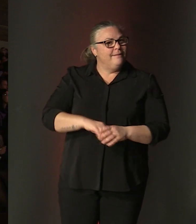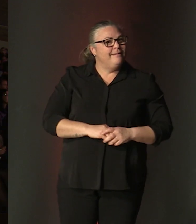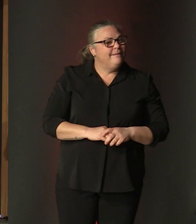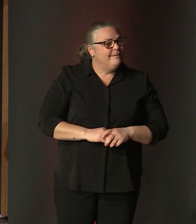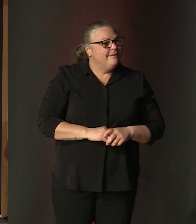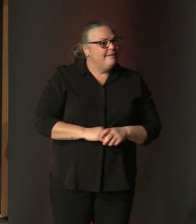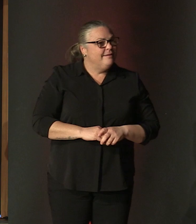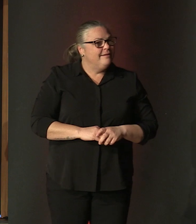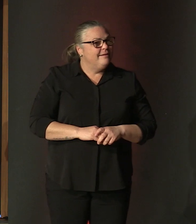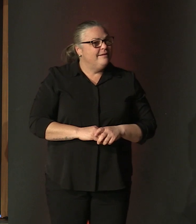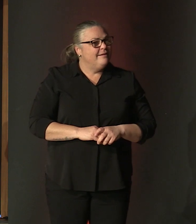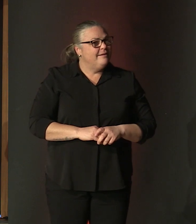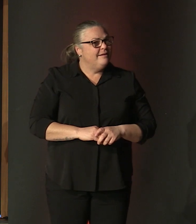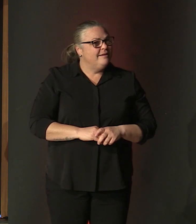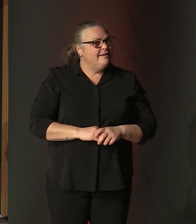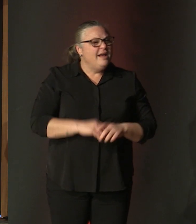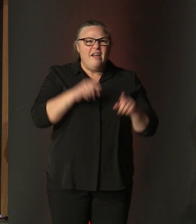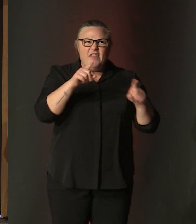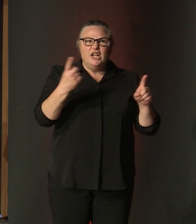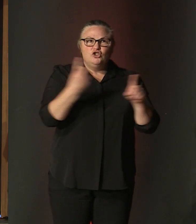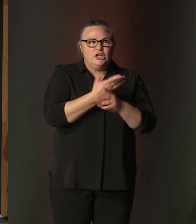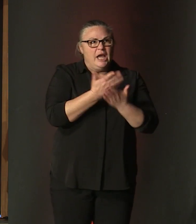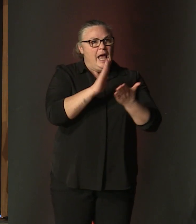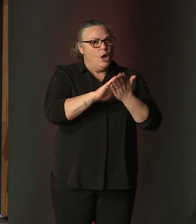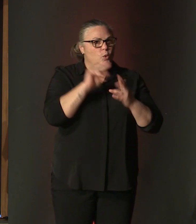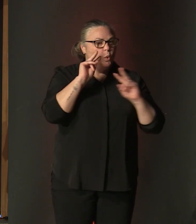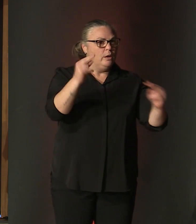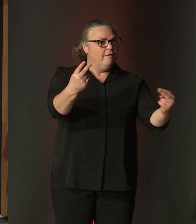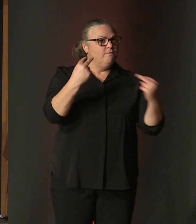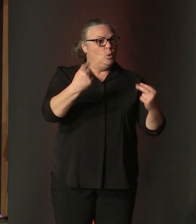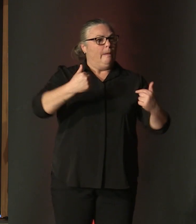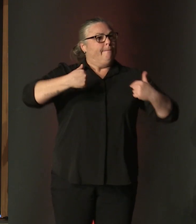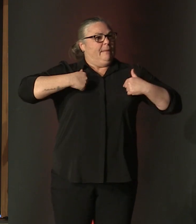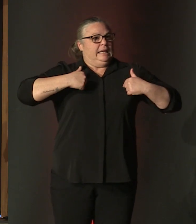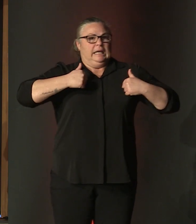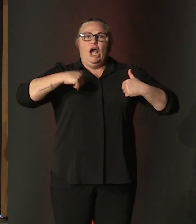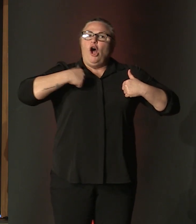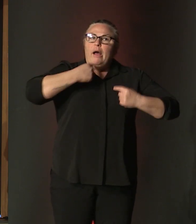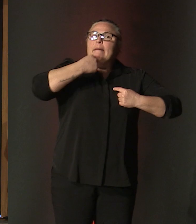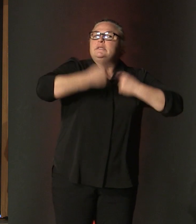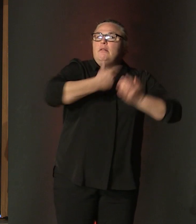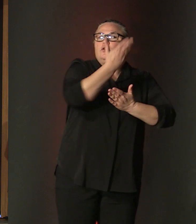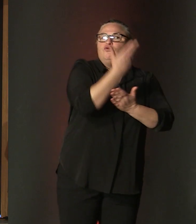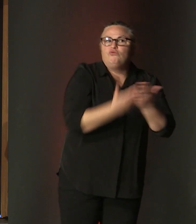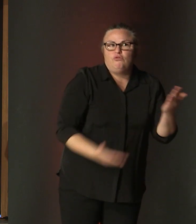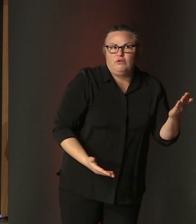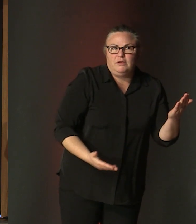Would that change the credibility you give to me as the storyteller in some way?